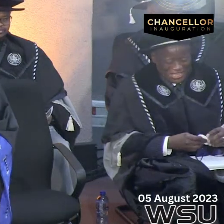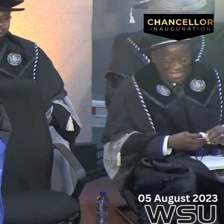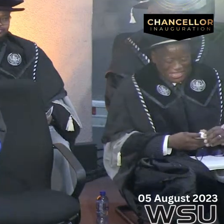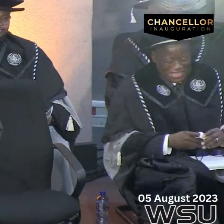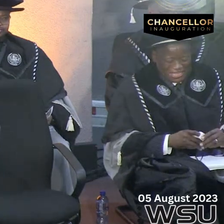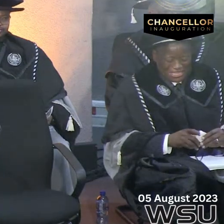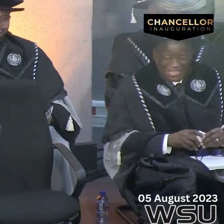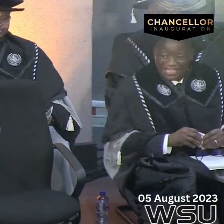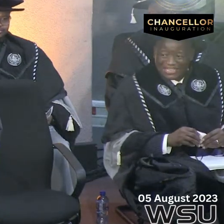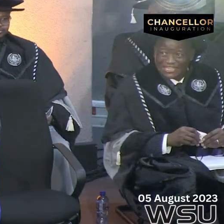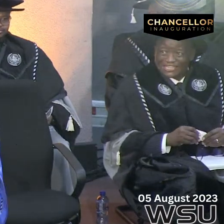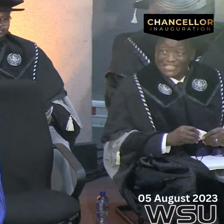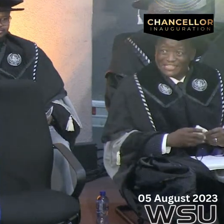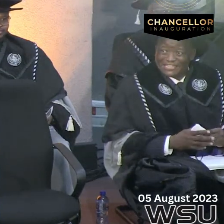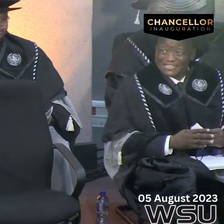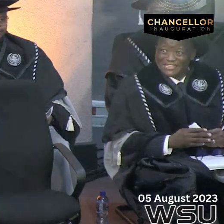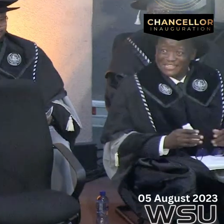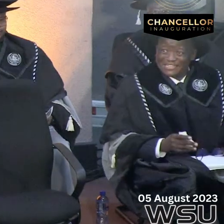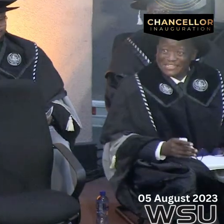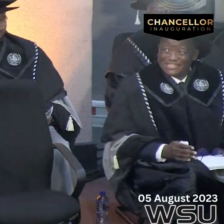I wish you well.